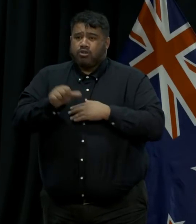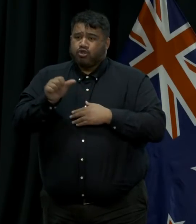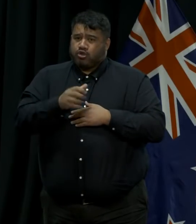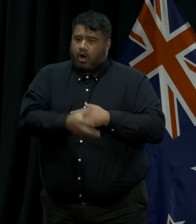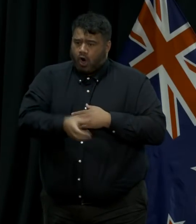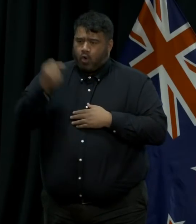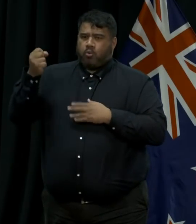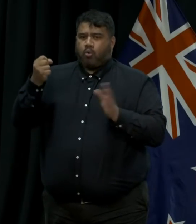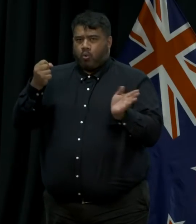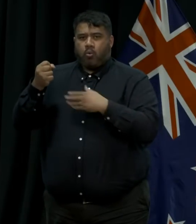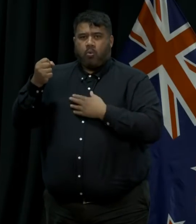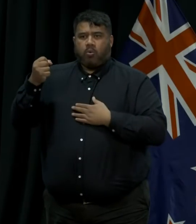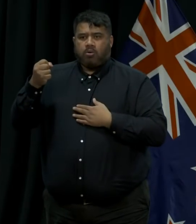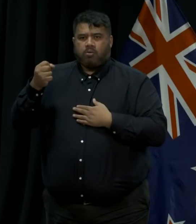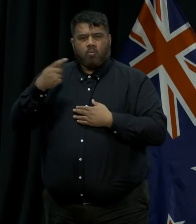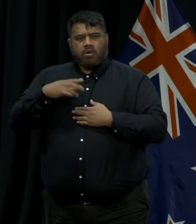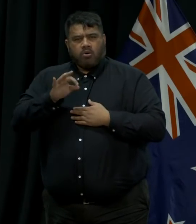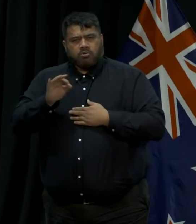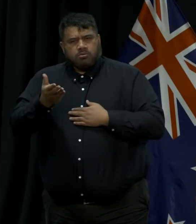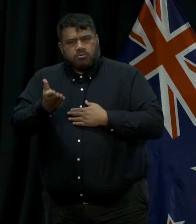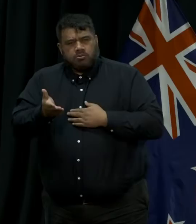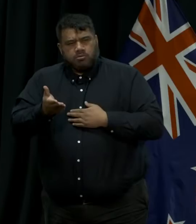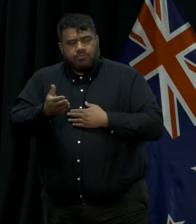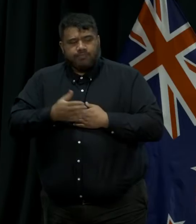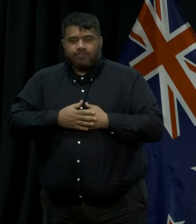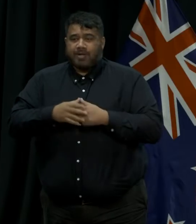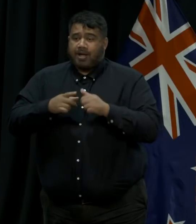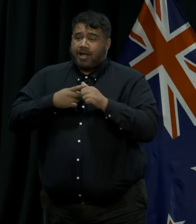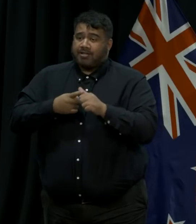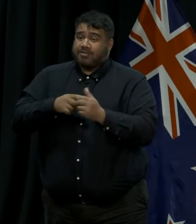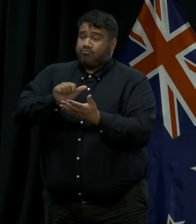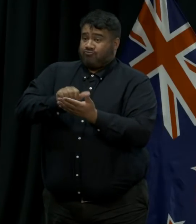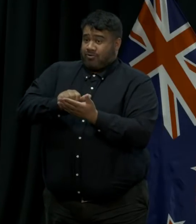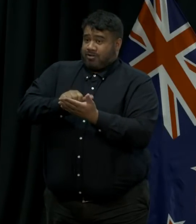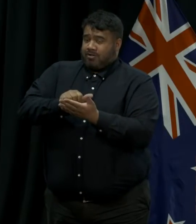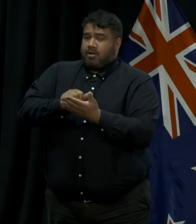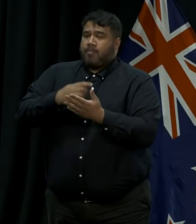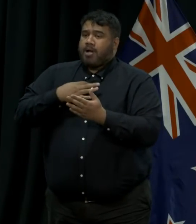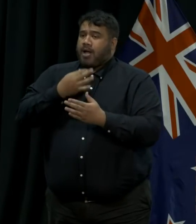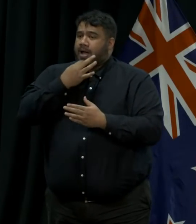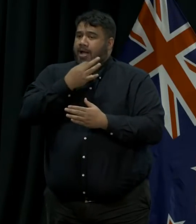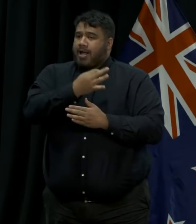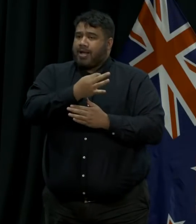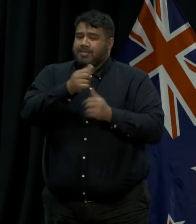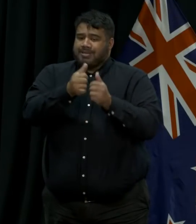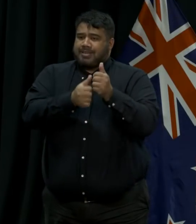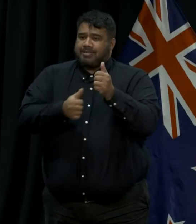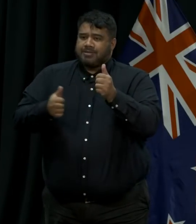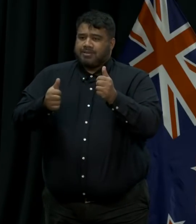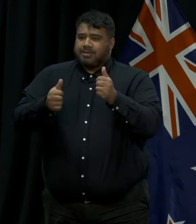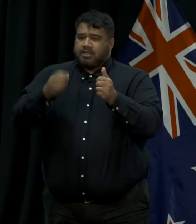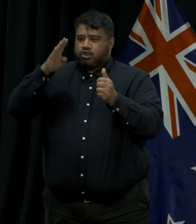said, I've asked the Assistant Chief of Defence to come in and